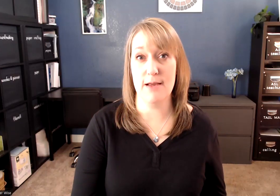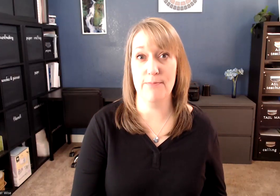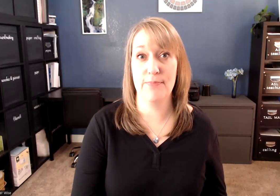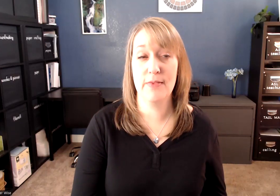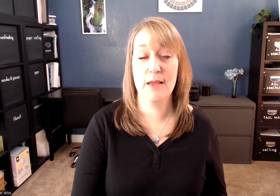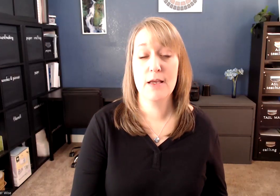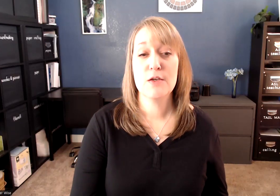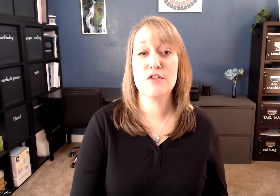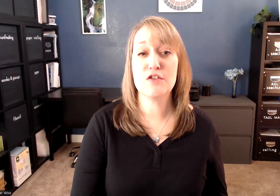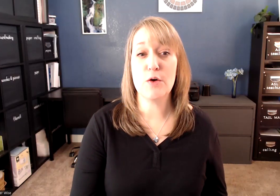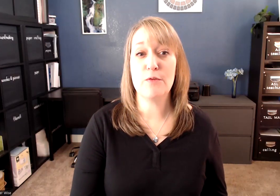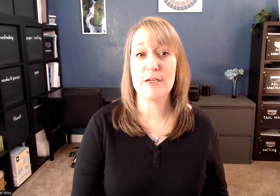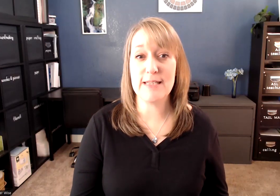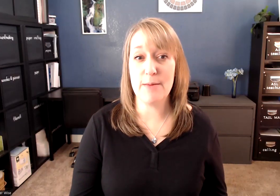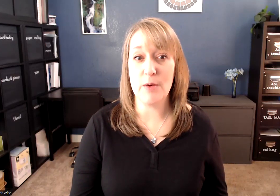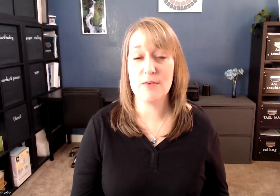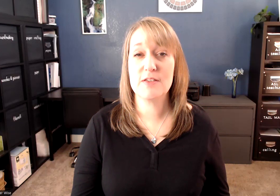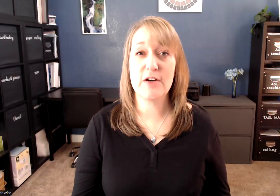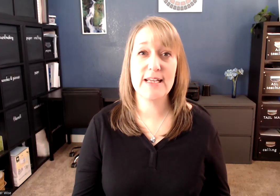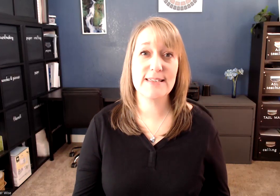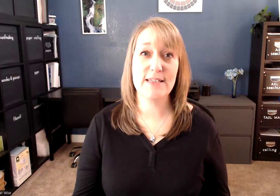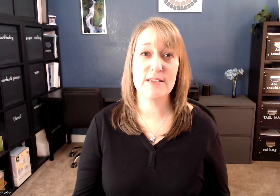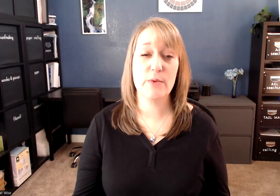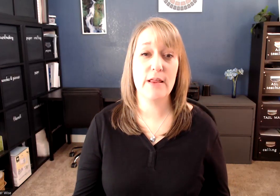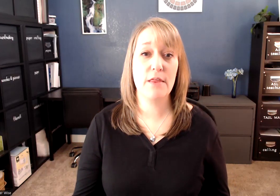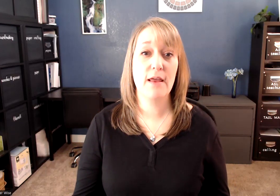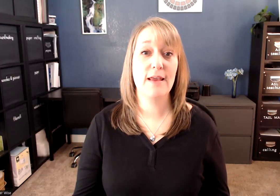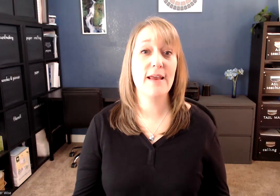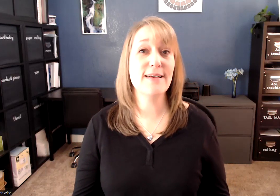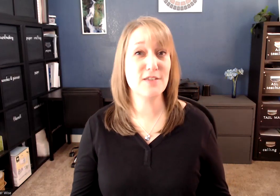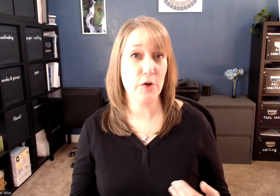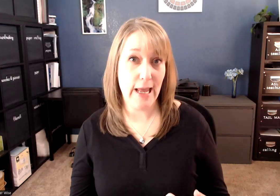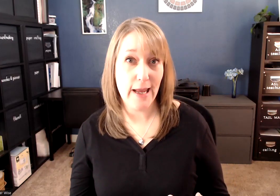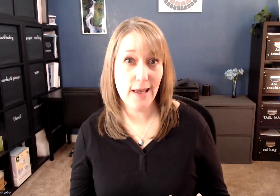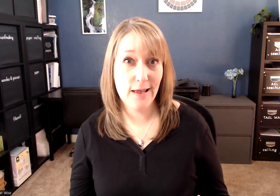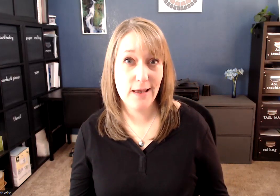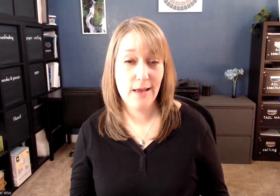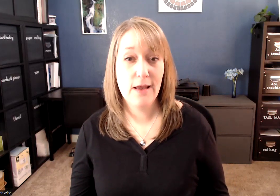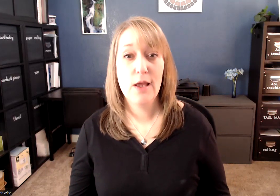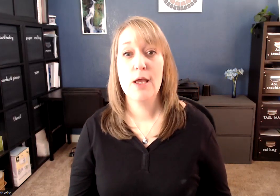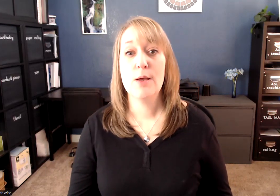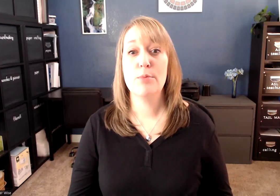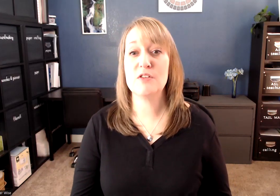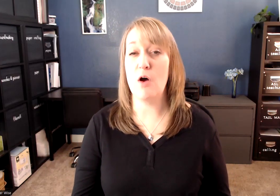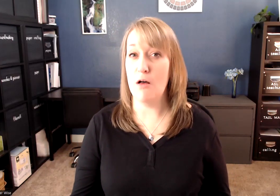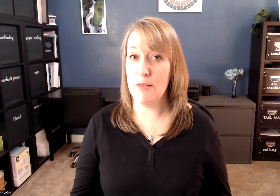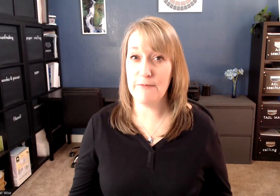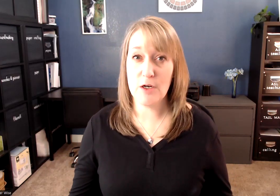time. So, for example, starting a sentence with yesterday puts all the verbs